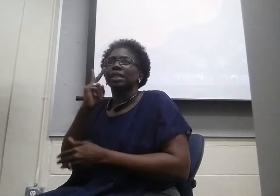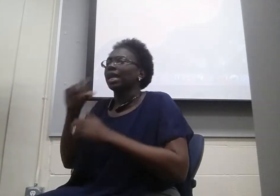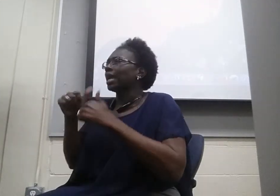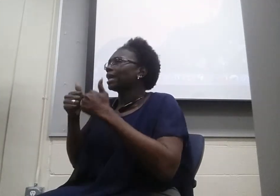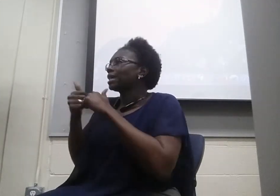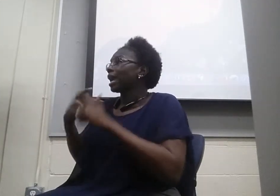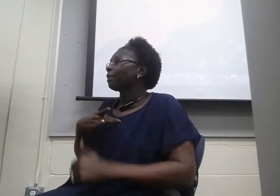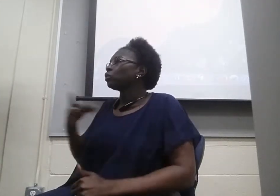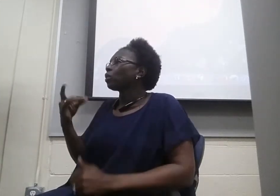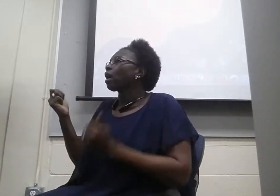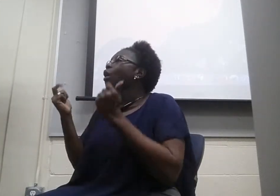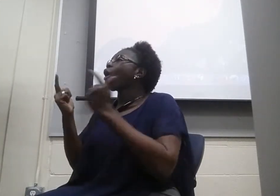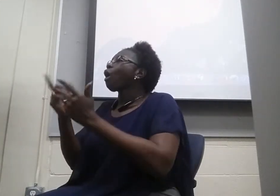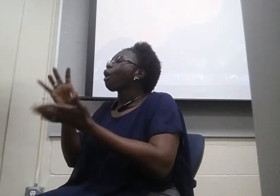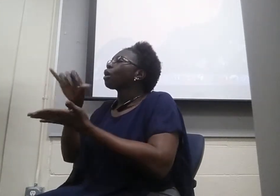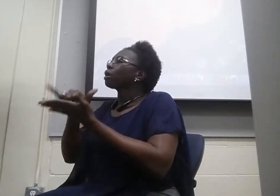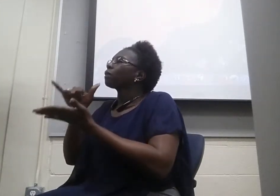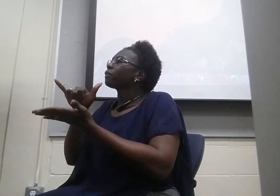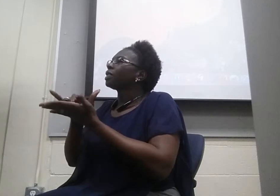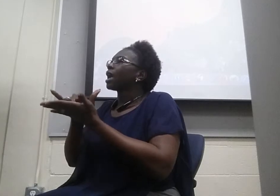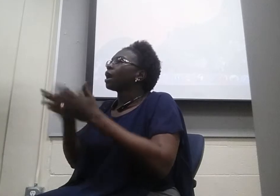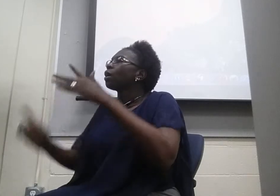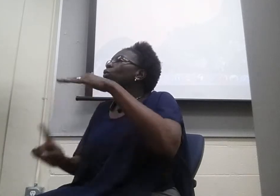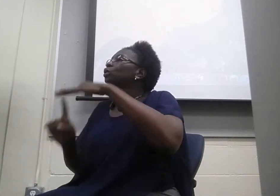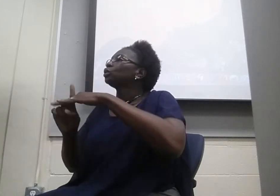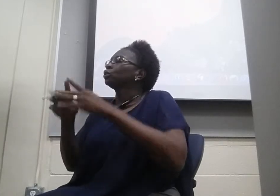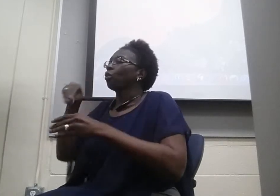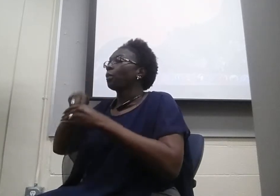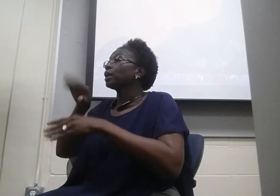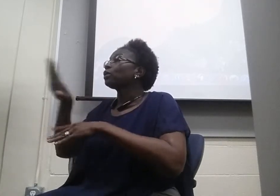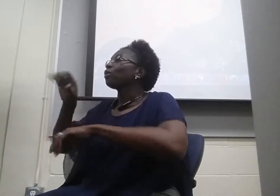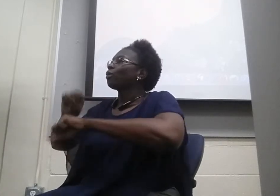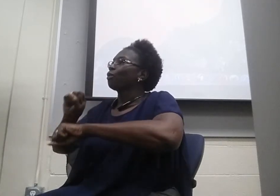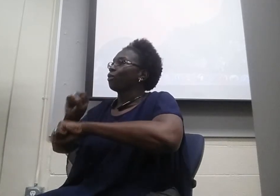going to steer your stuff in its own funky, interesting, different direction. So,